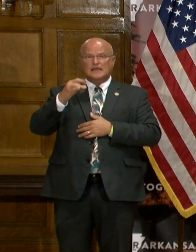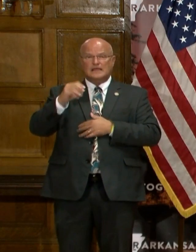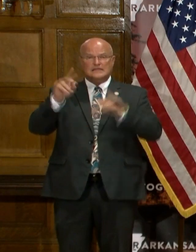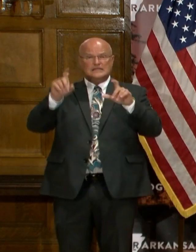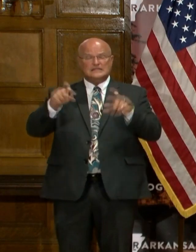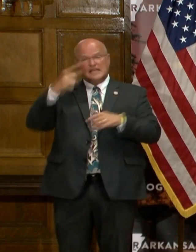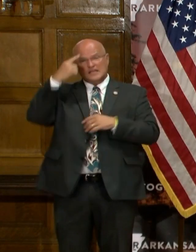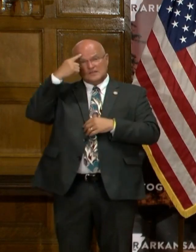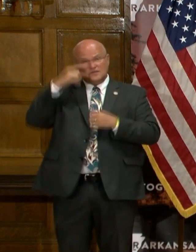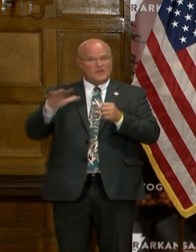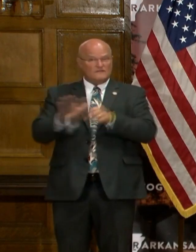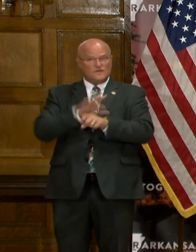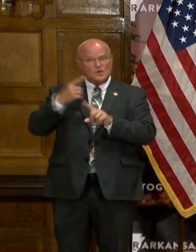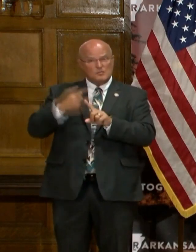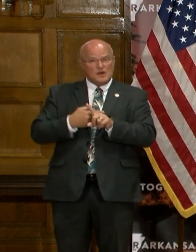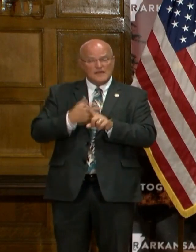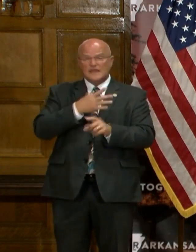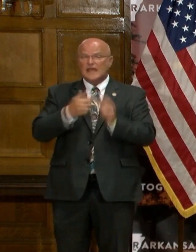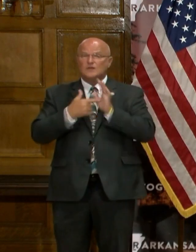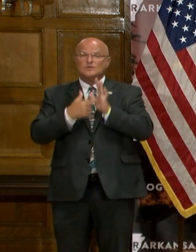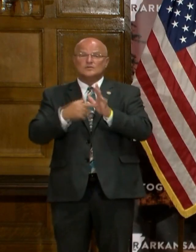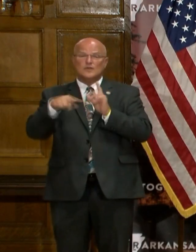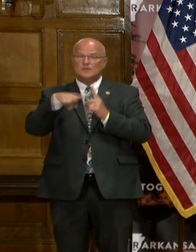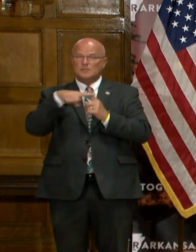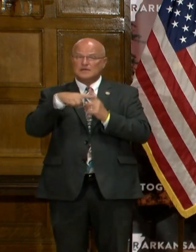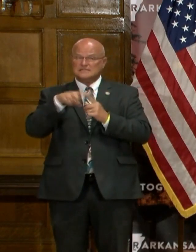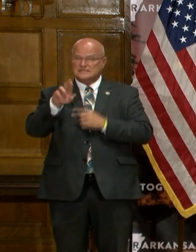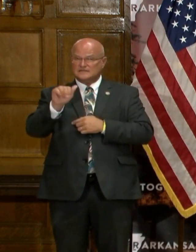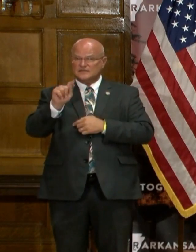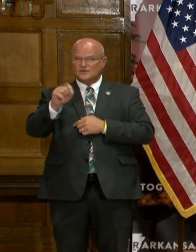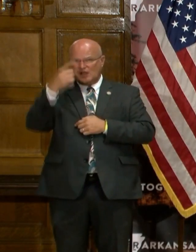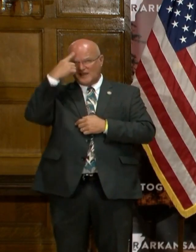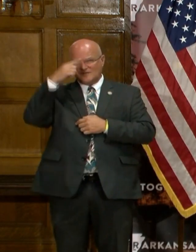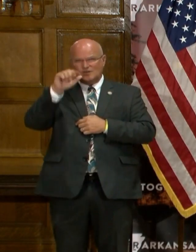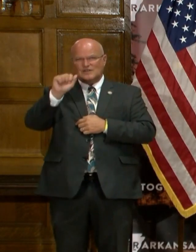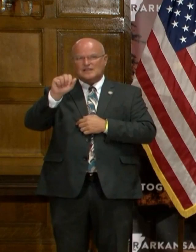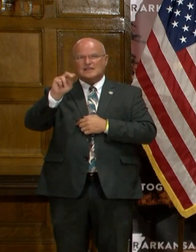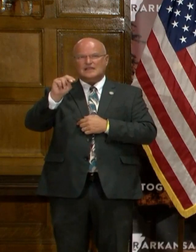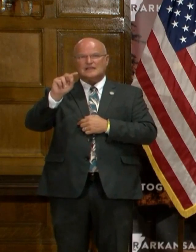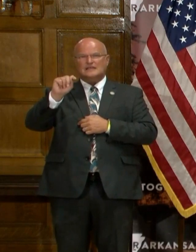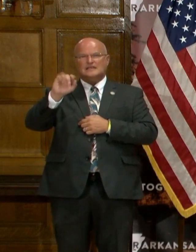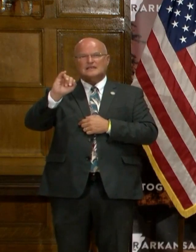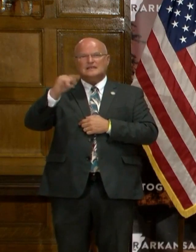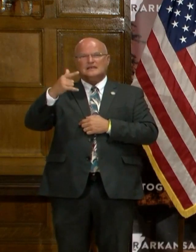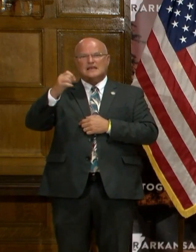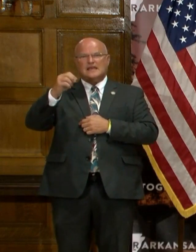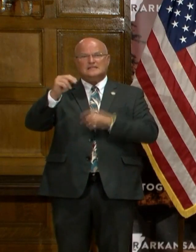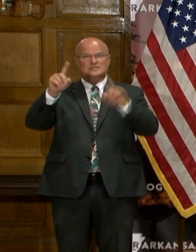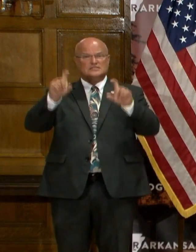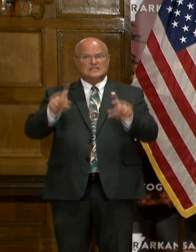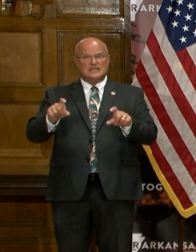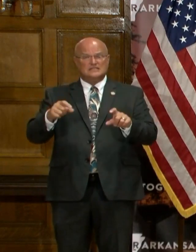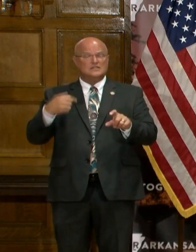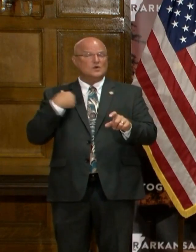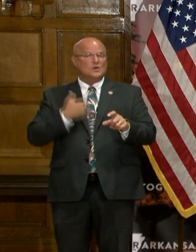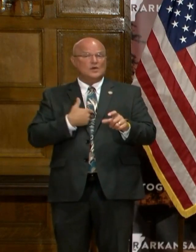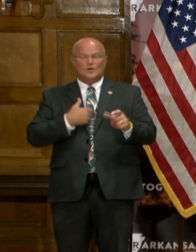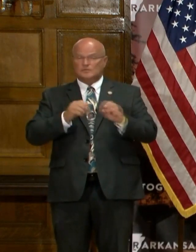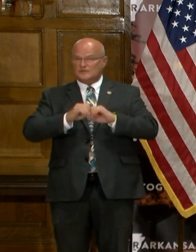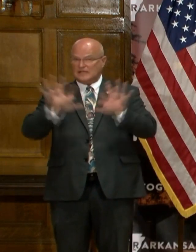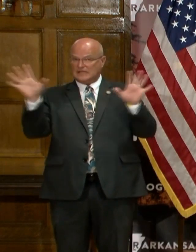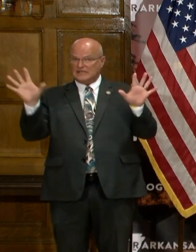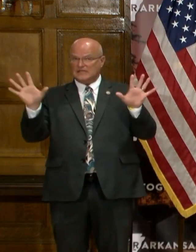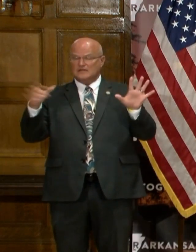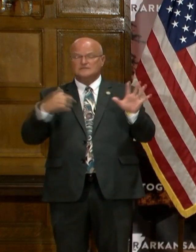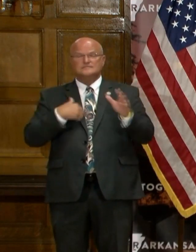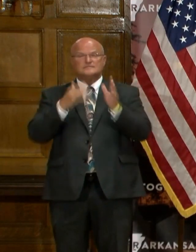for the full month, and we showed the positivity rate for the antigen test. So we want to be very transparent.